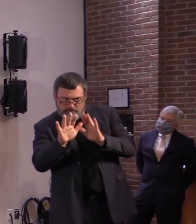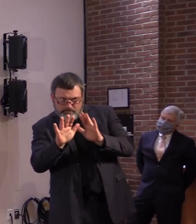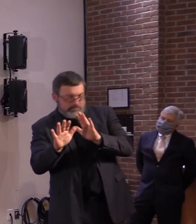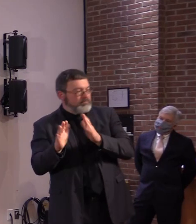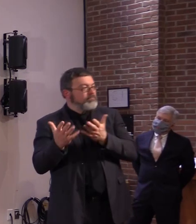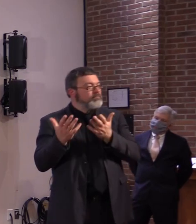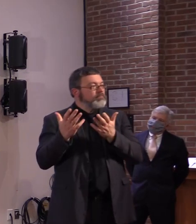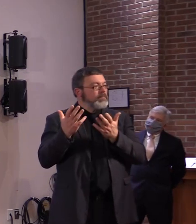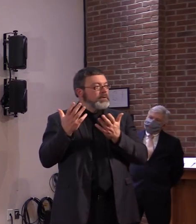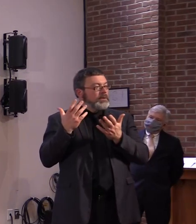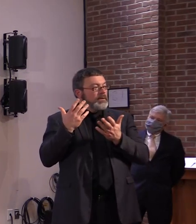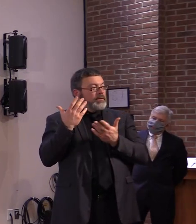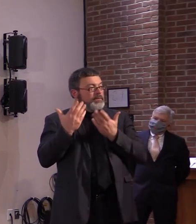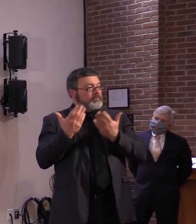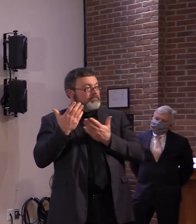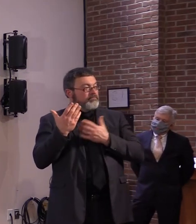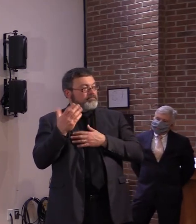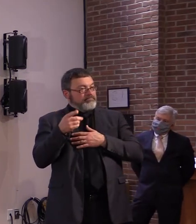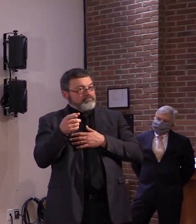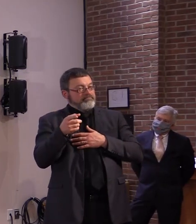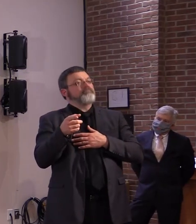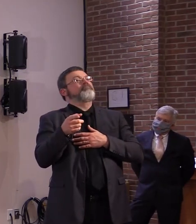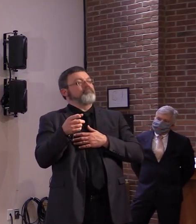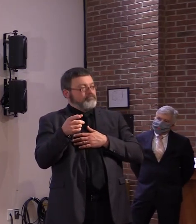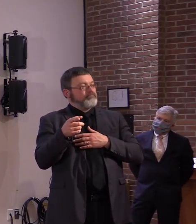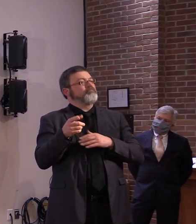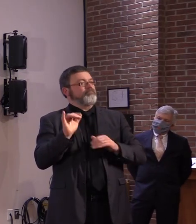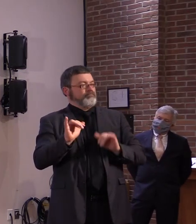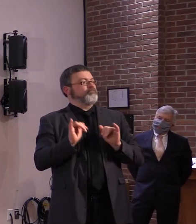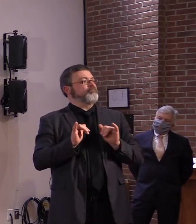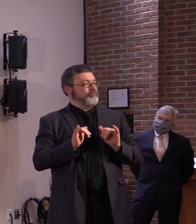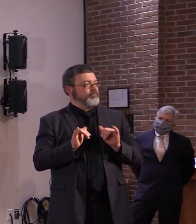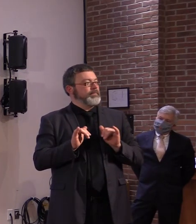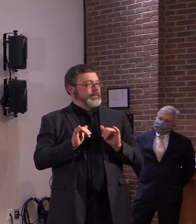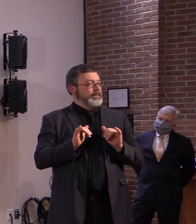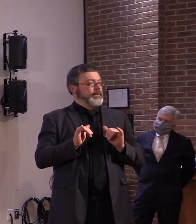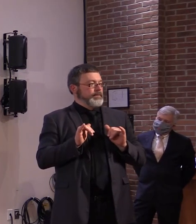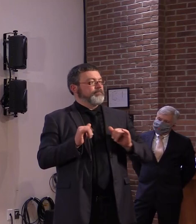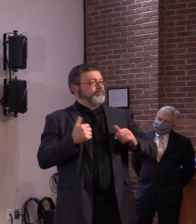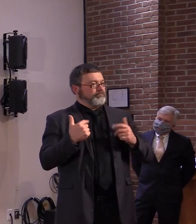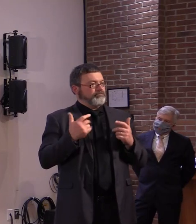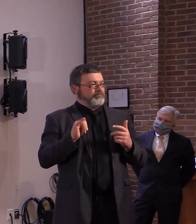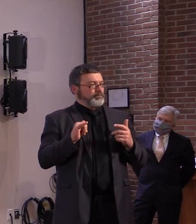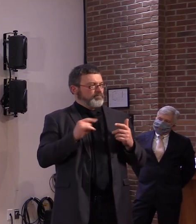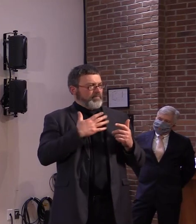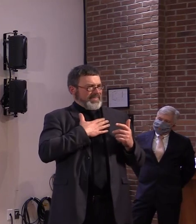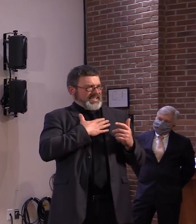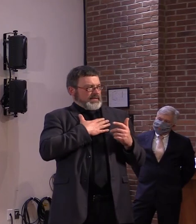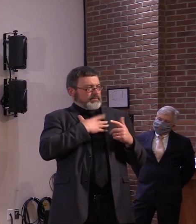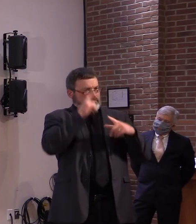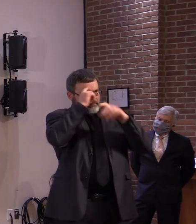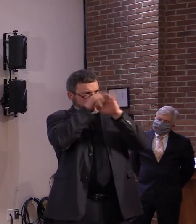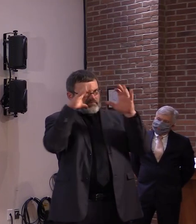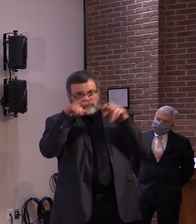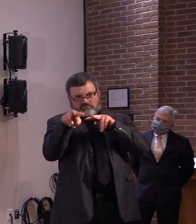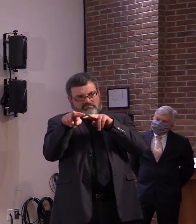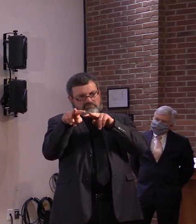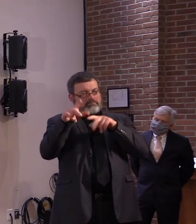seeing. But they're trying to get to grips, come to grips with this as well. This isn't easy.